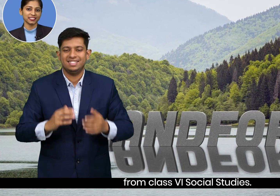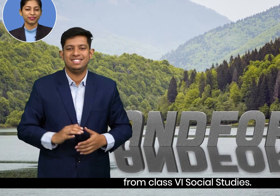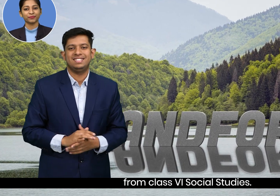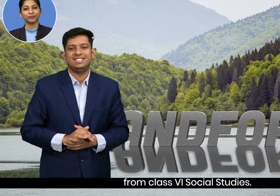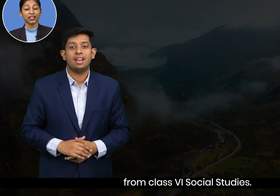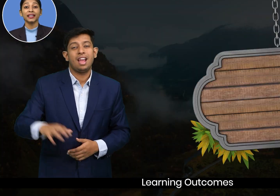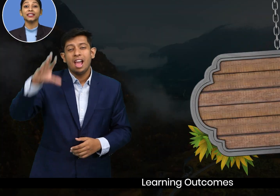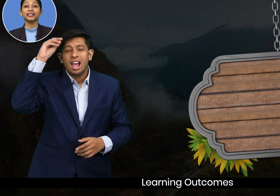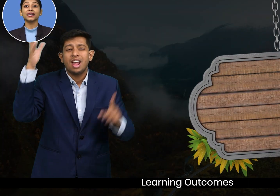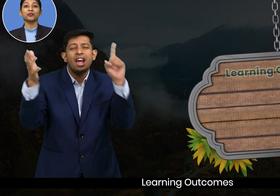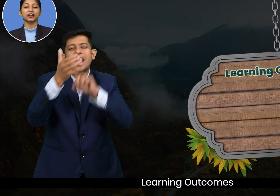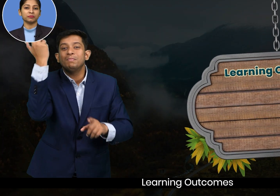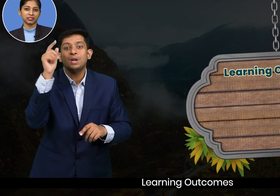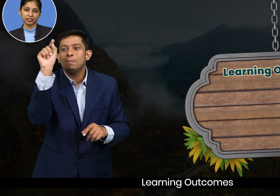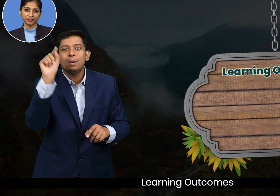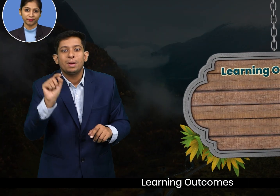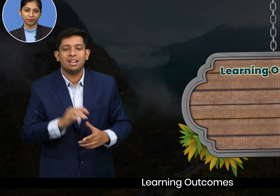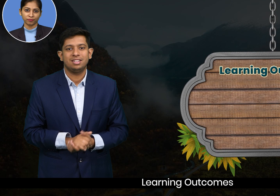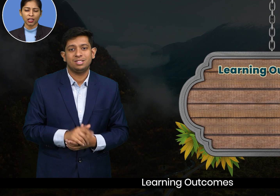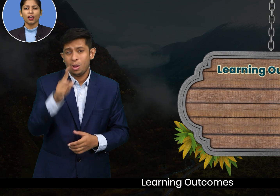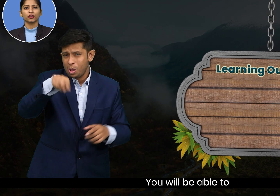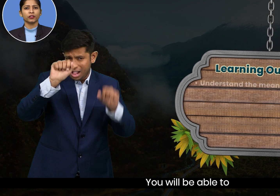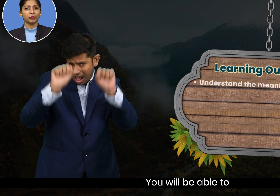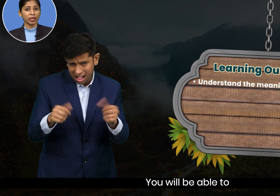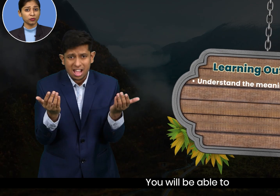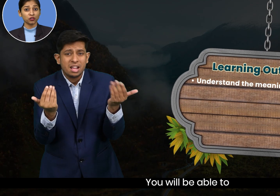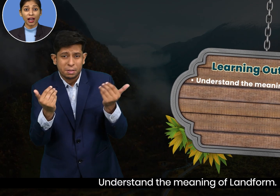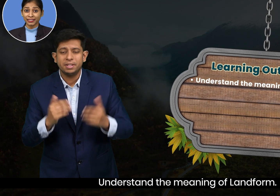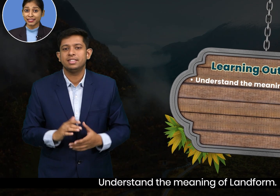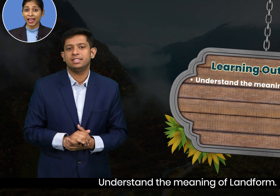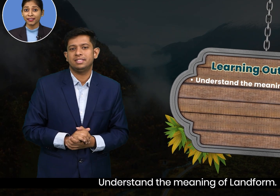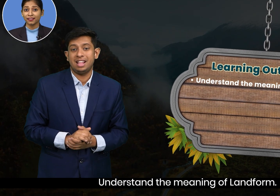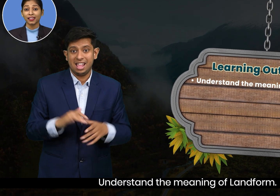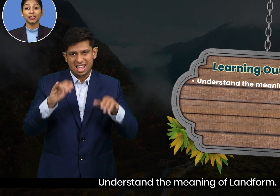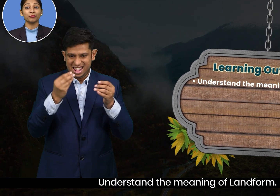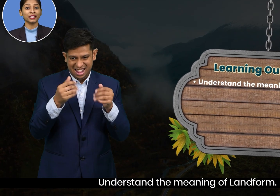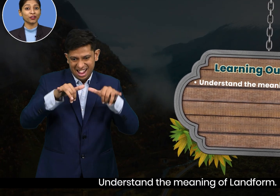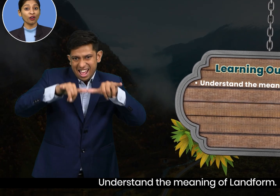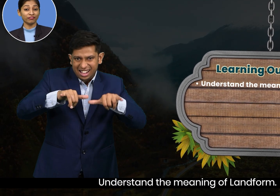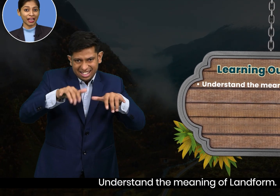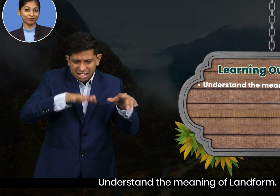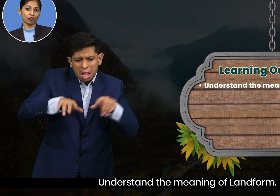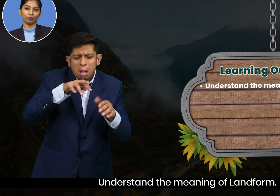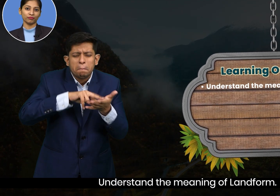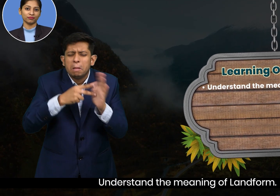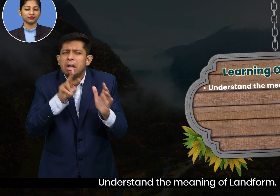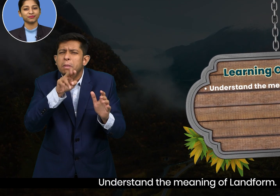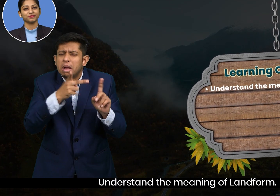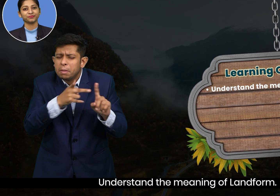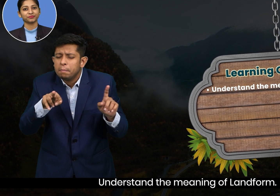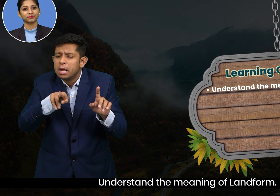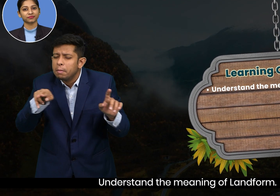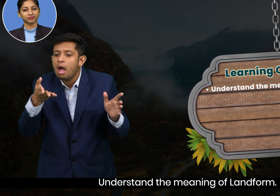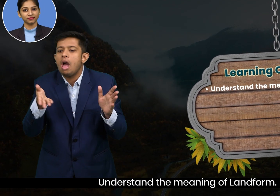Studies. Learning outcomes. You will be able to understand the meaning of landform.